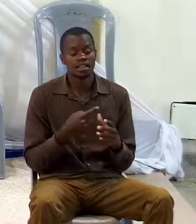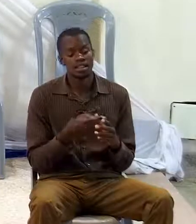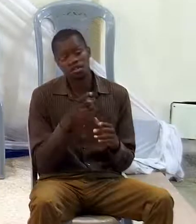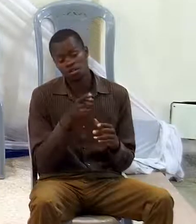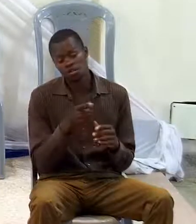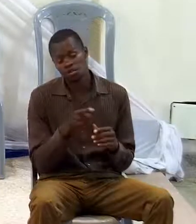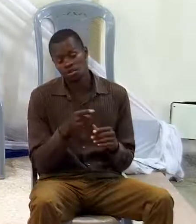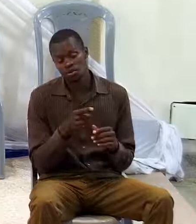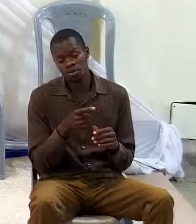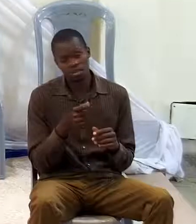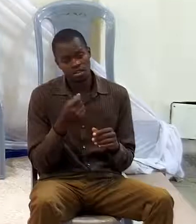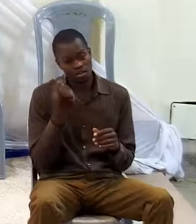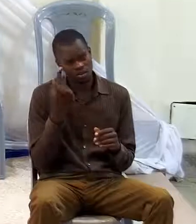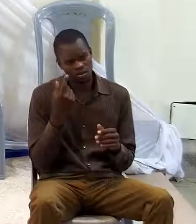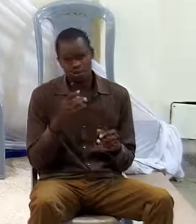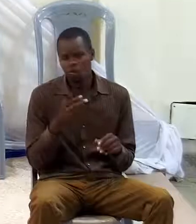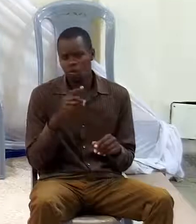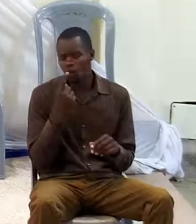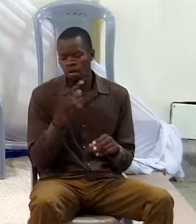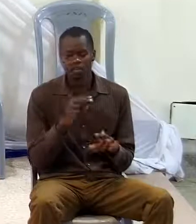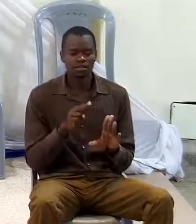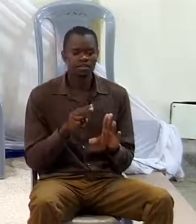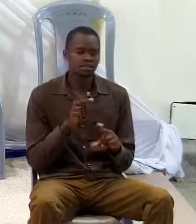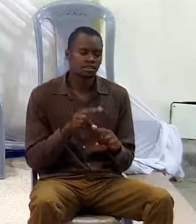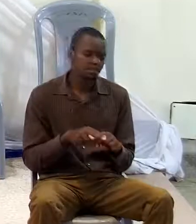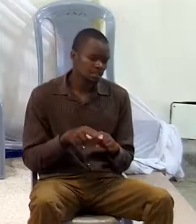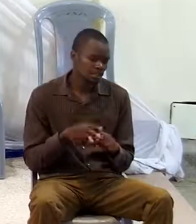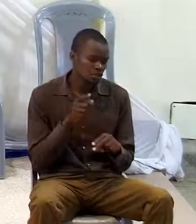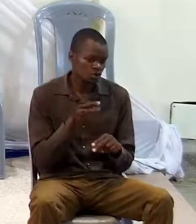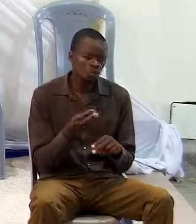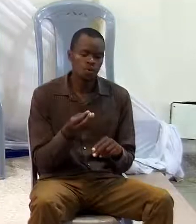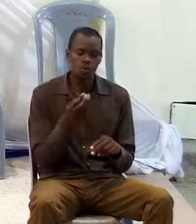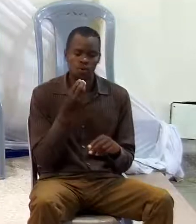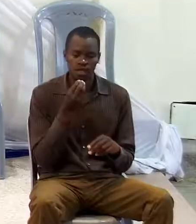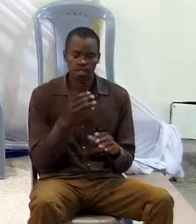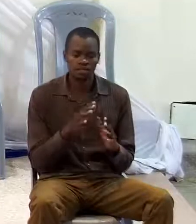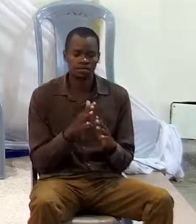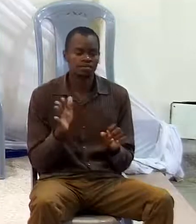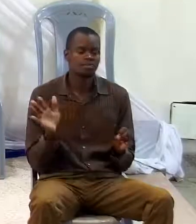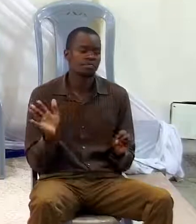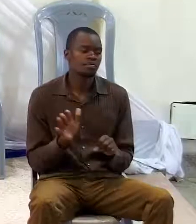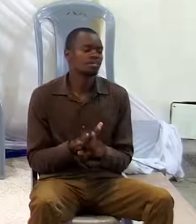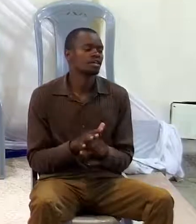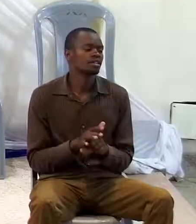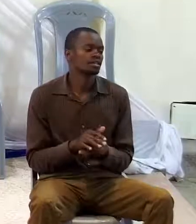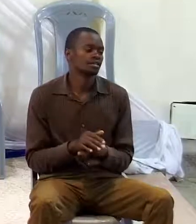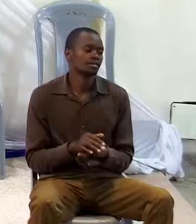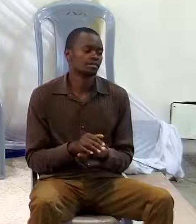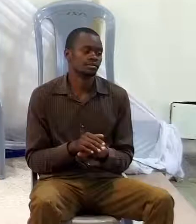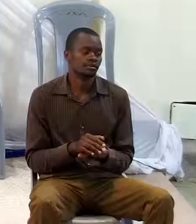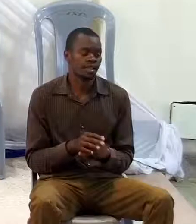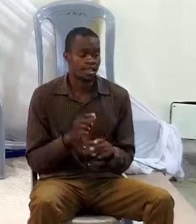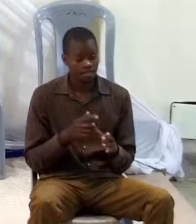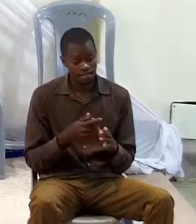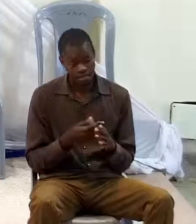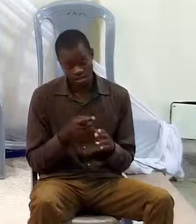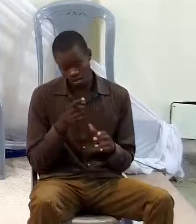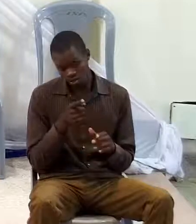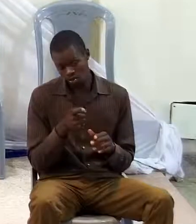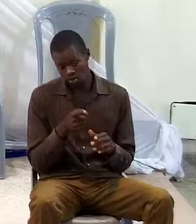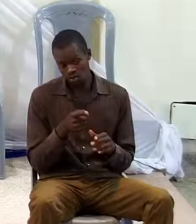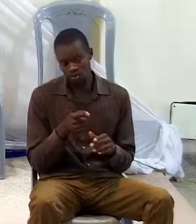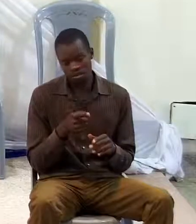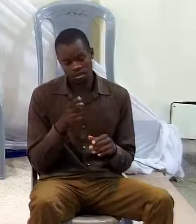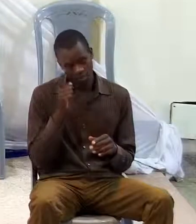meal, you've overeaten. You've overeaten, and then you will now tend to forgo